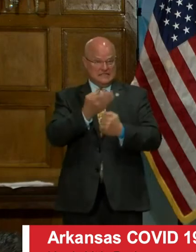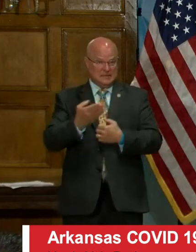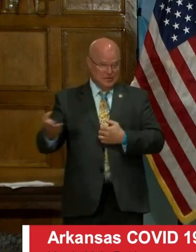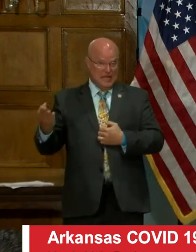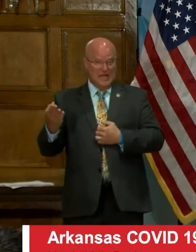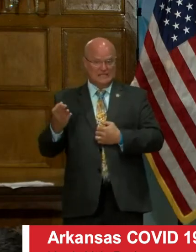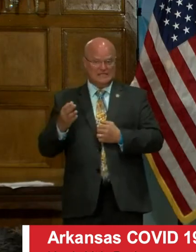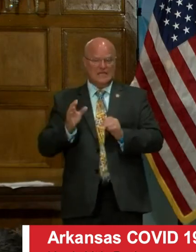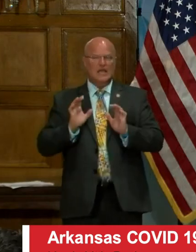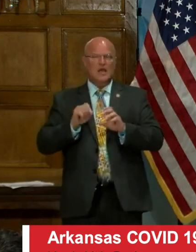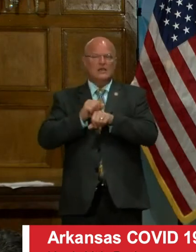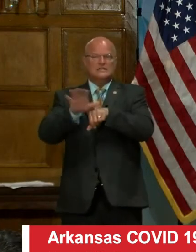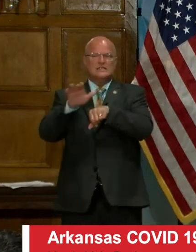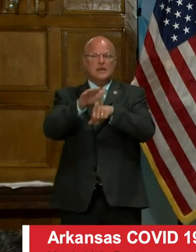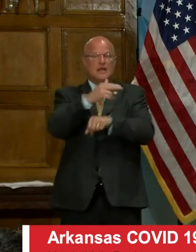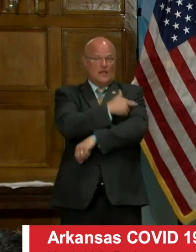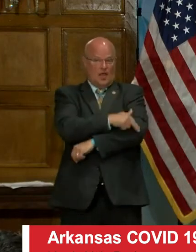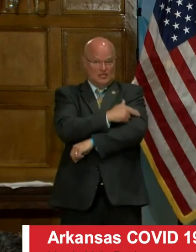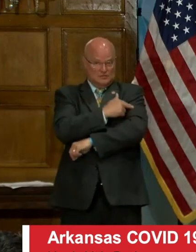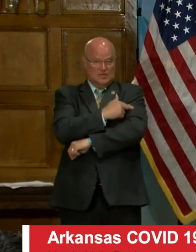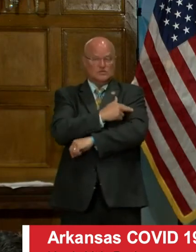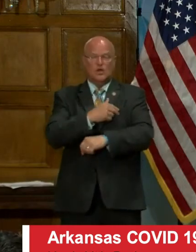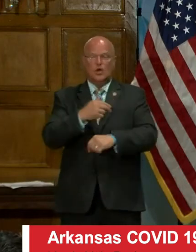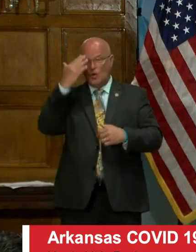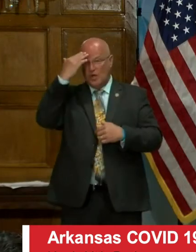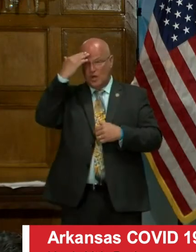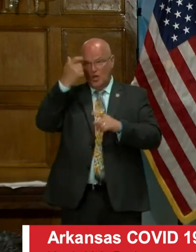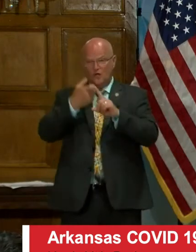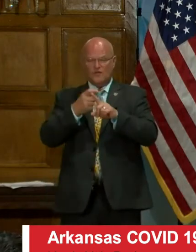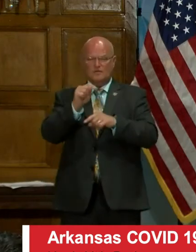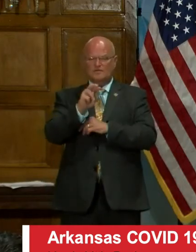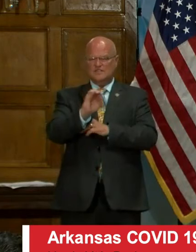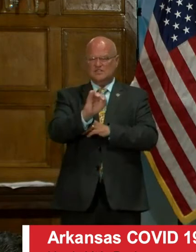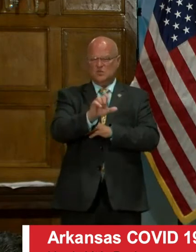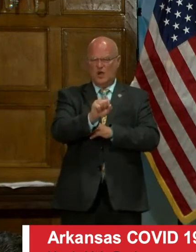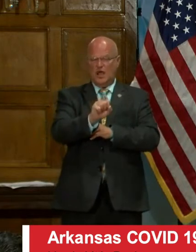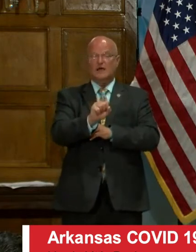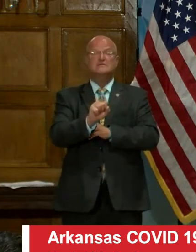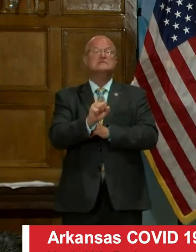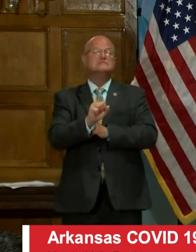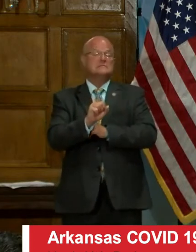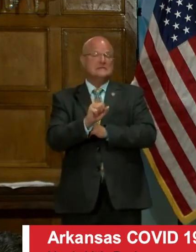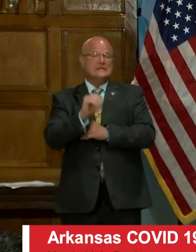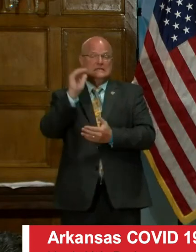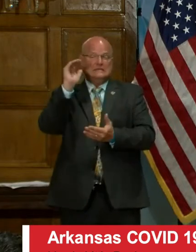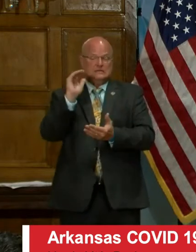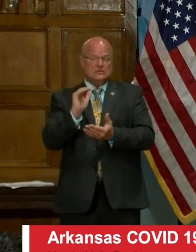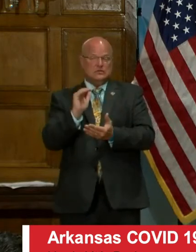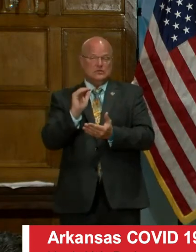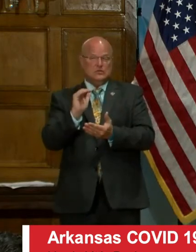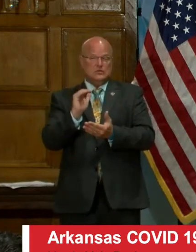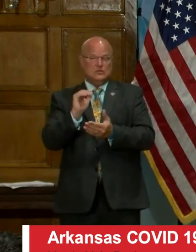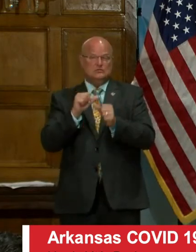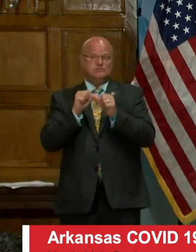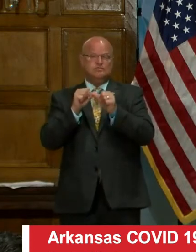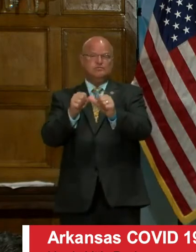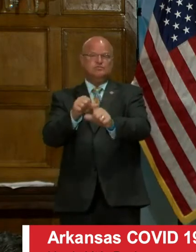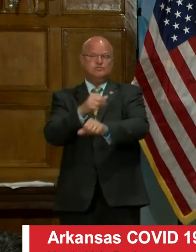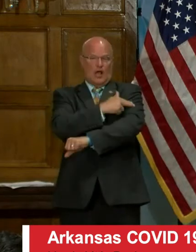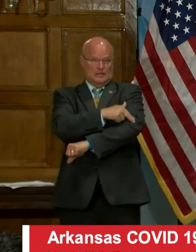supplies and push those out to the hospitals. We know from the trials that have been done, it does seem to at least reduce the duration